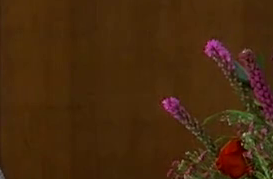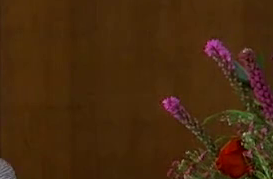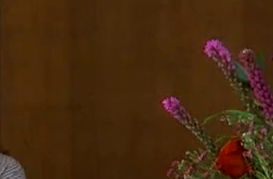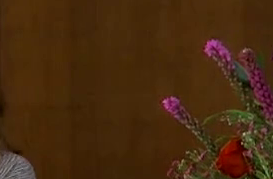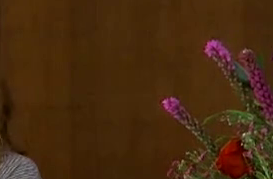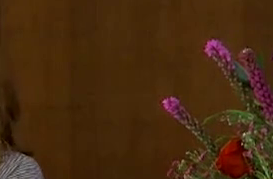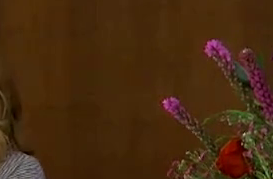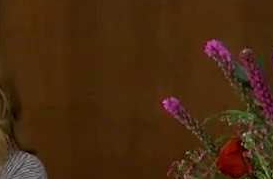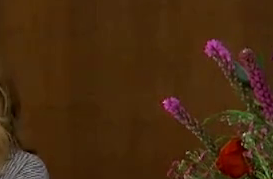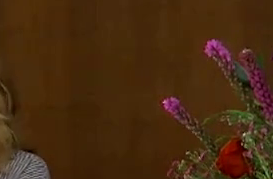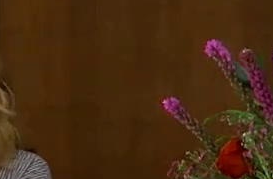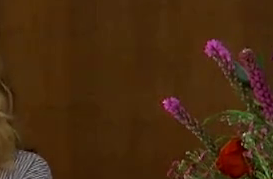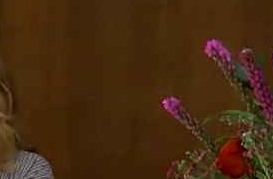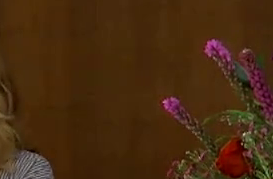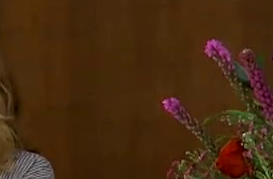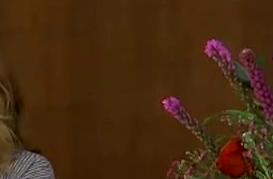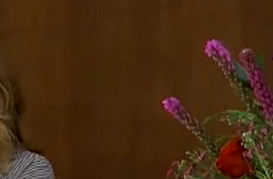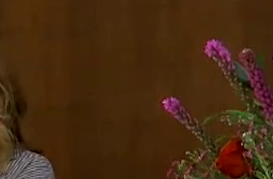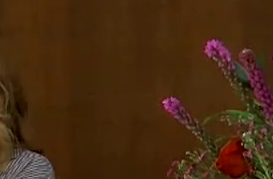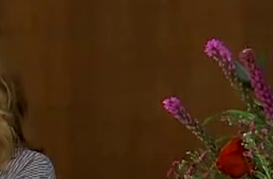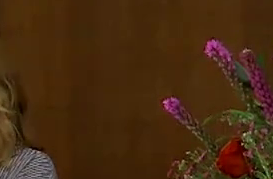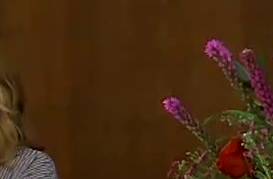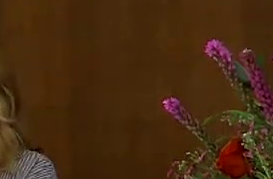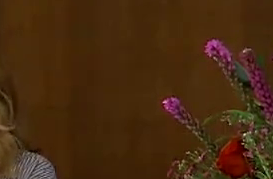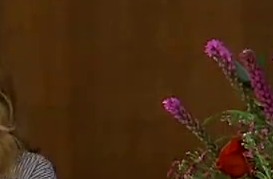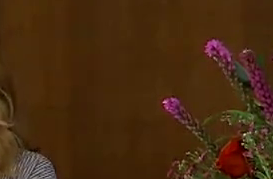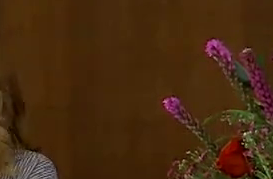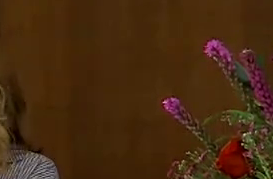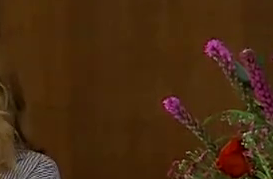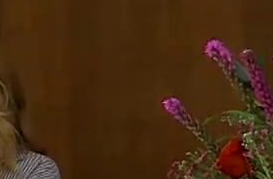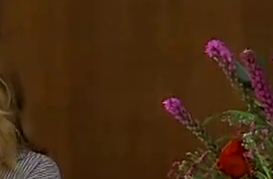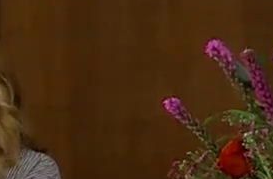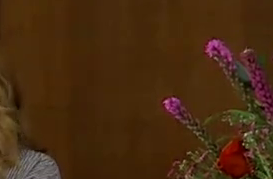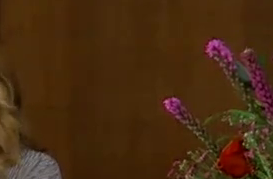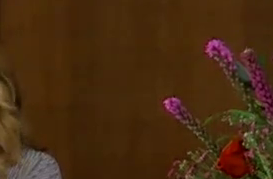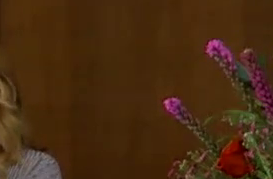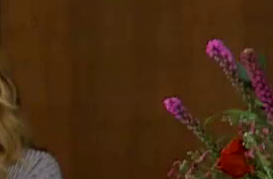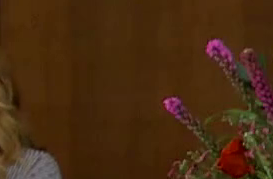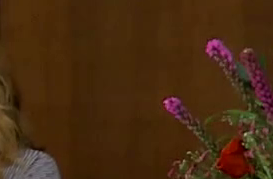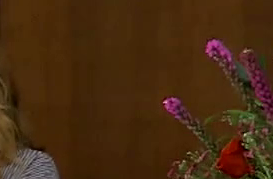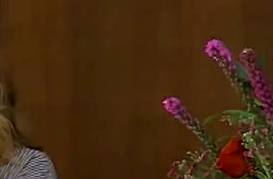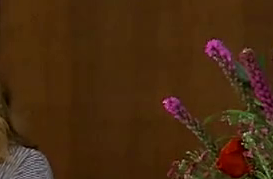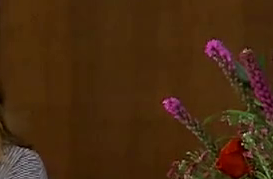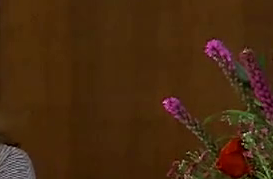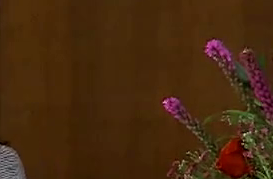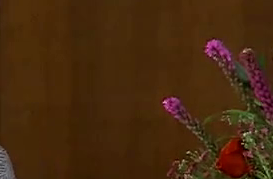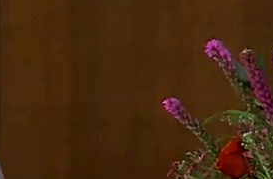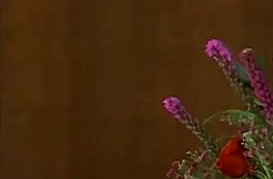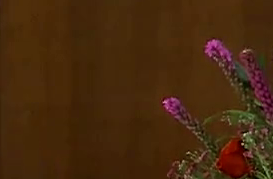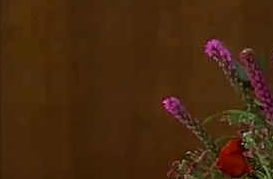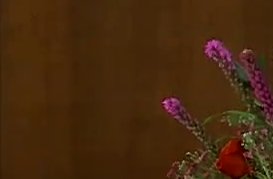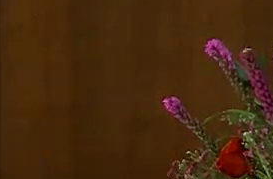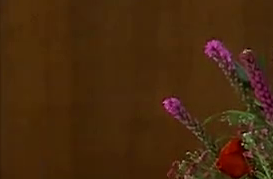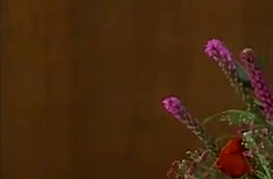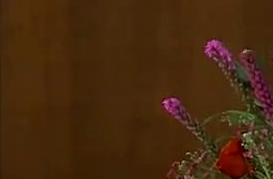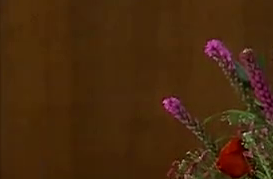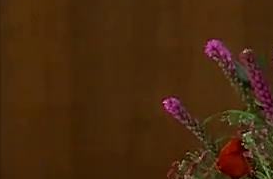through valleys deep, in search of higher ground